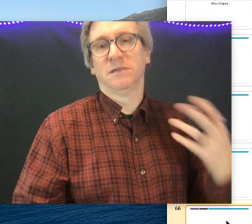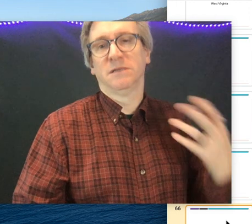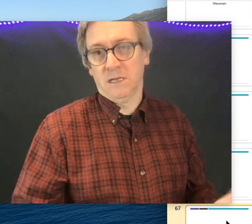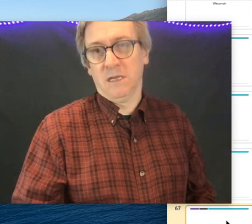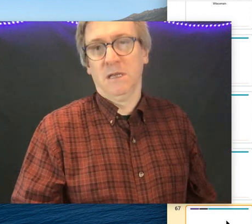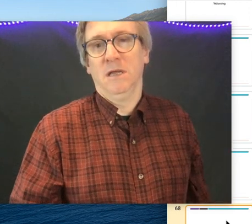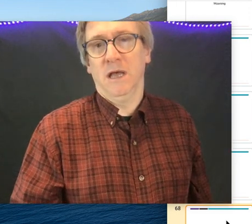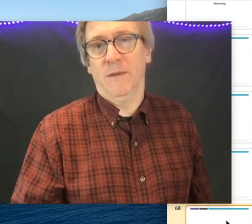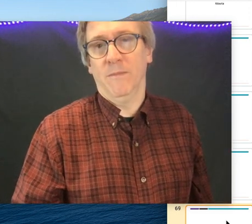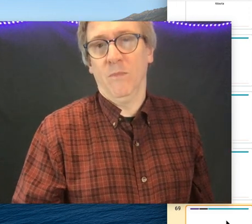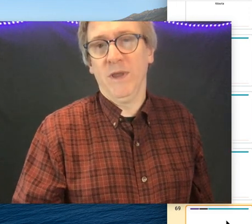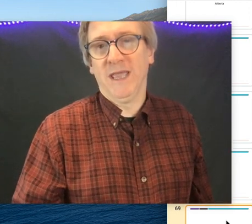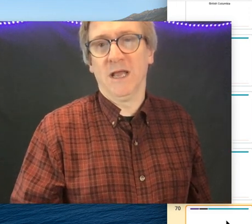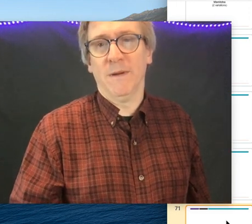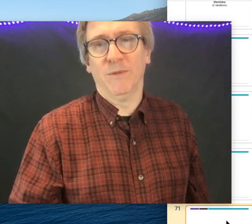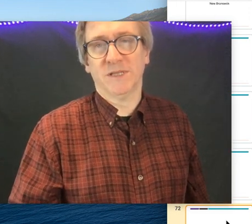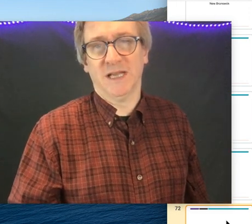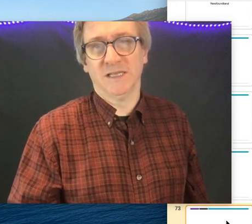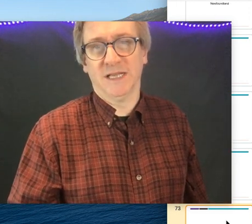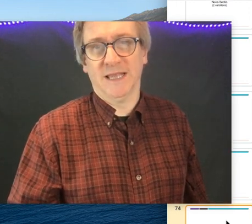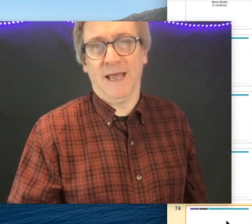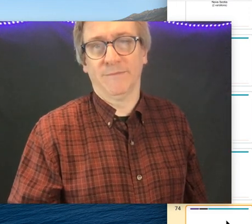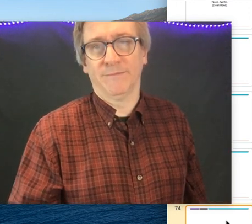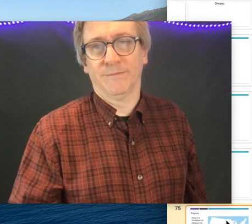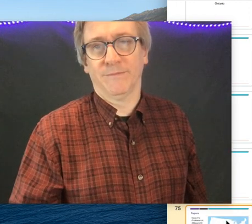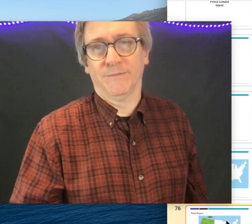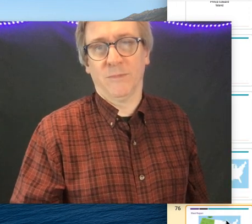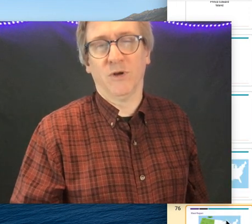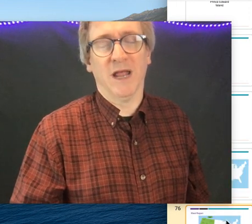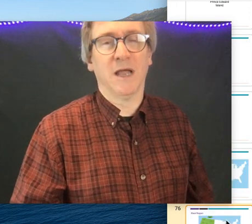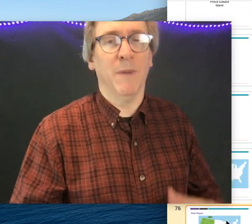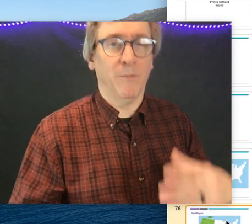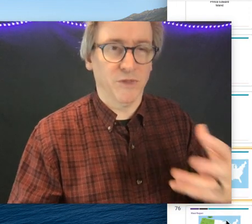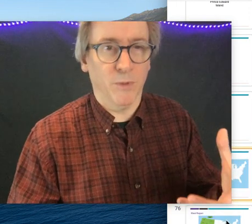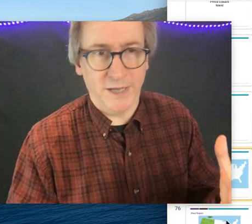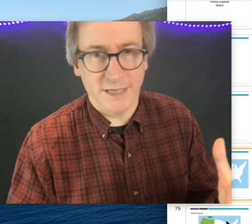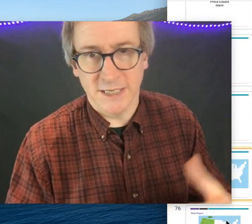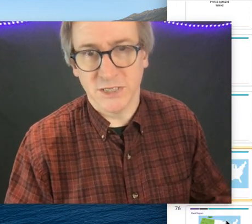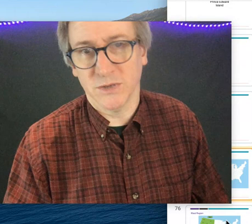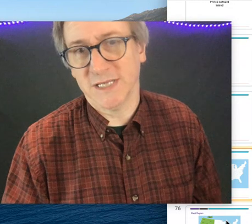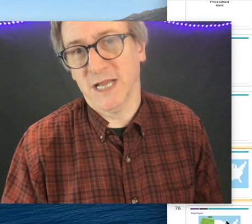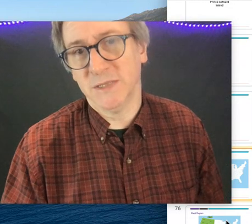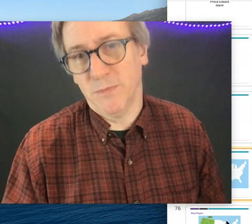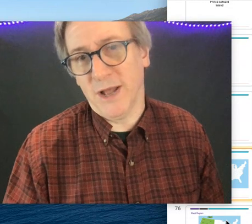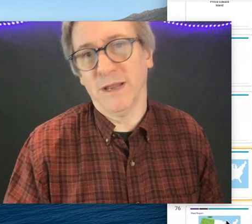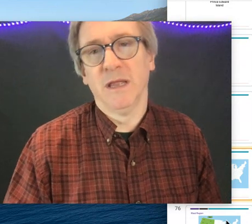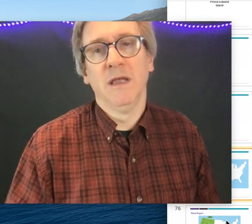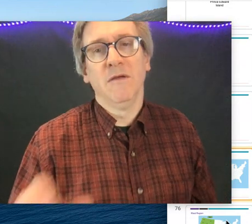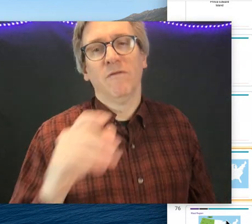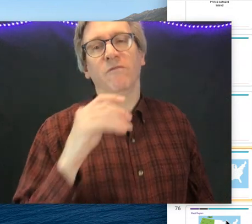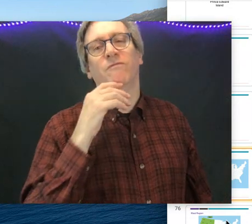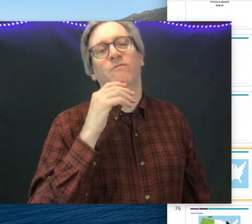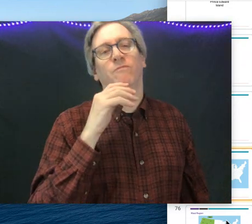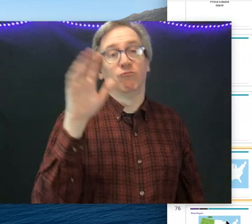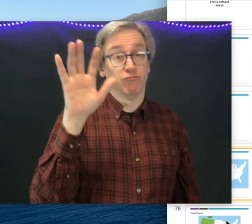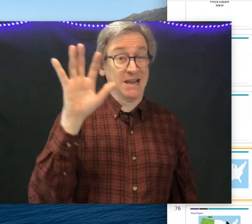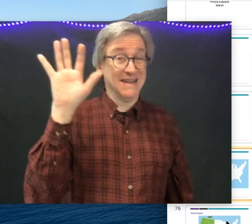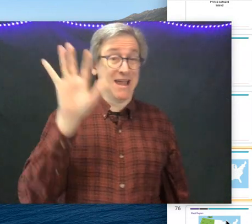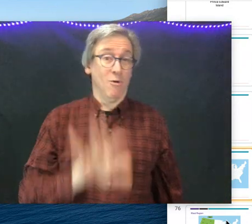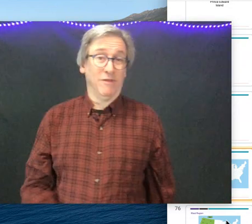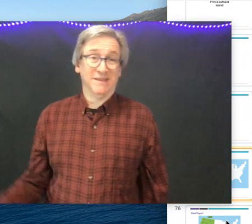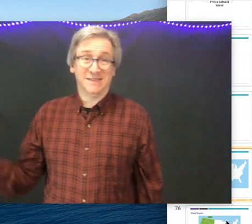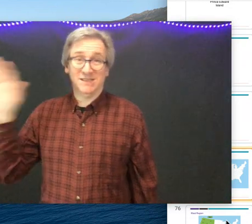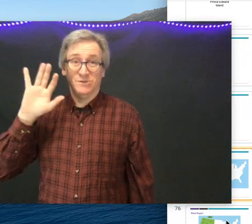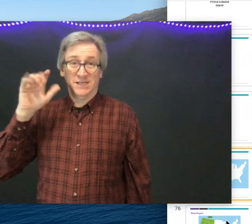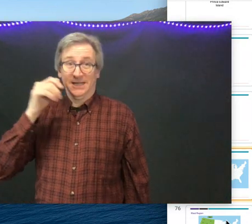Midwest. We can come up with signs like that, or not come up with, but we can teach those signs. But right